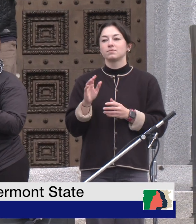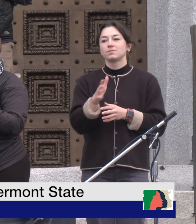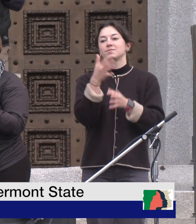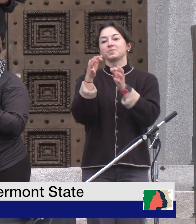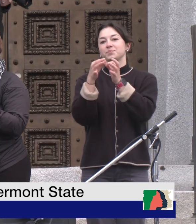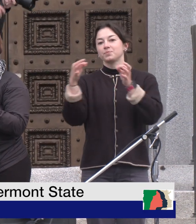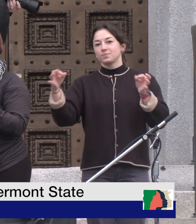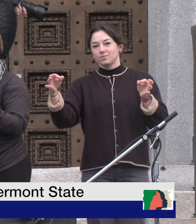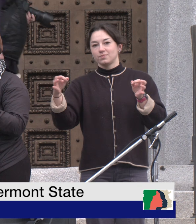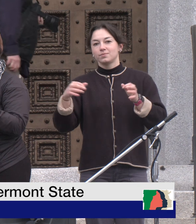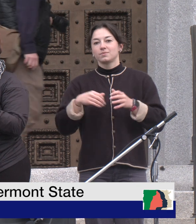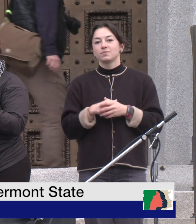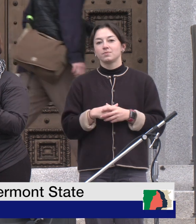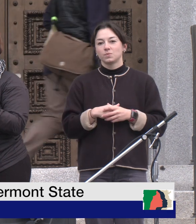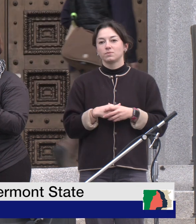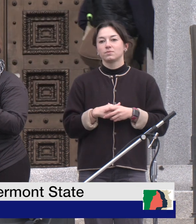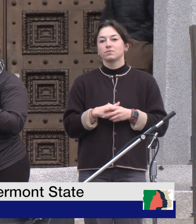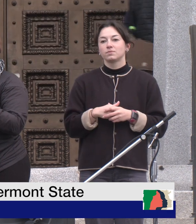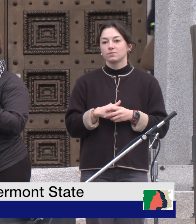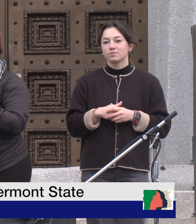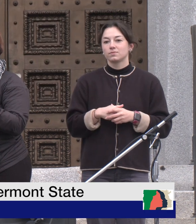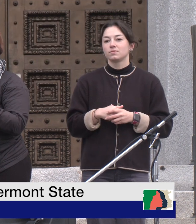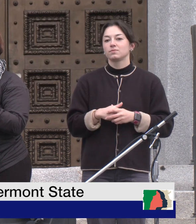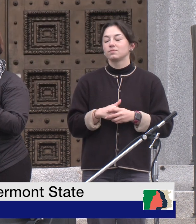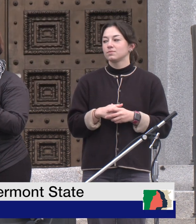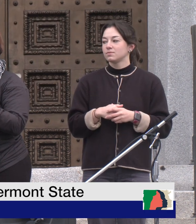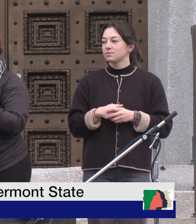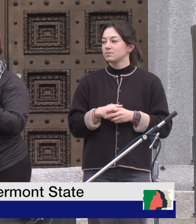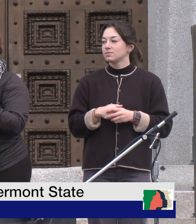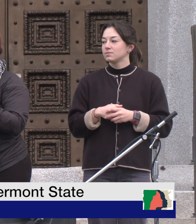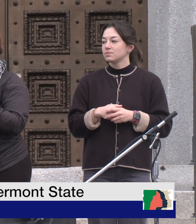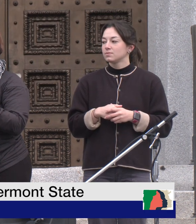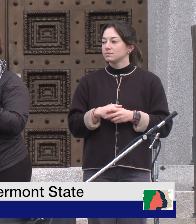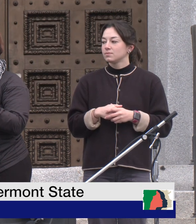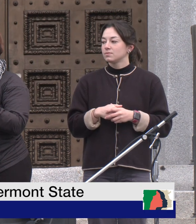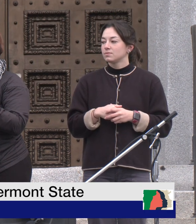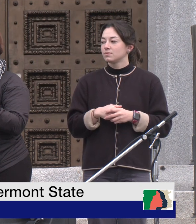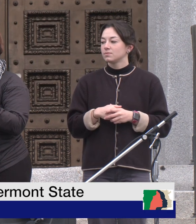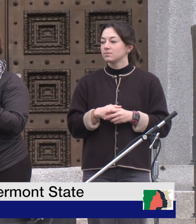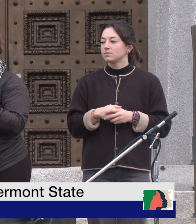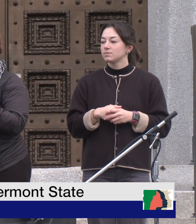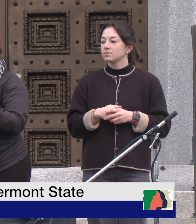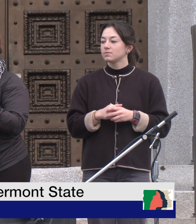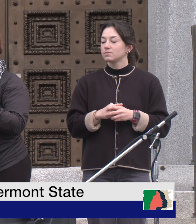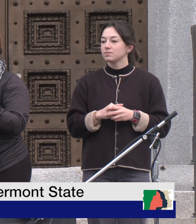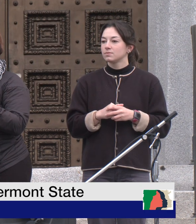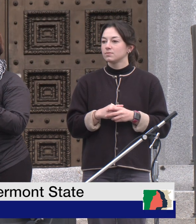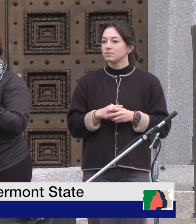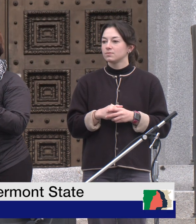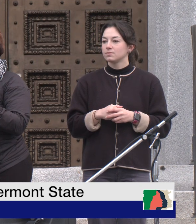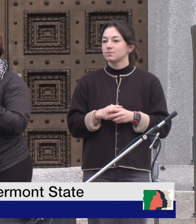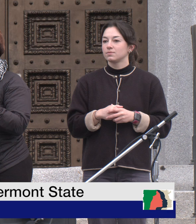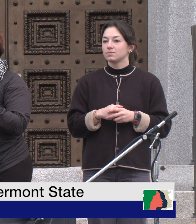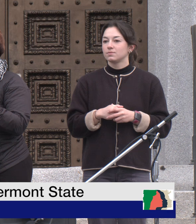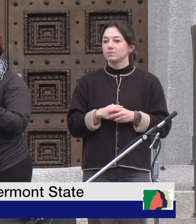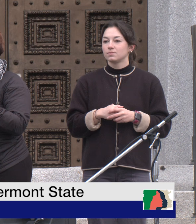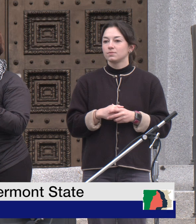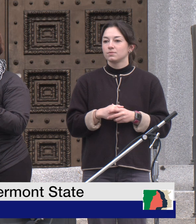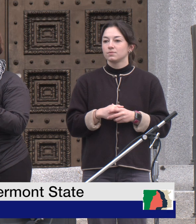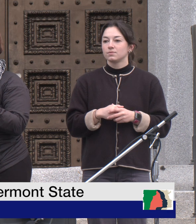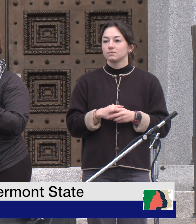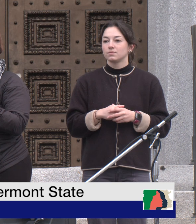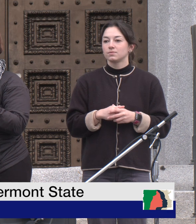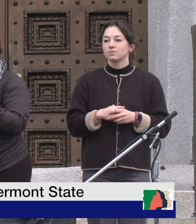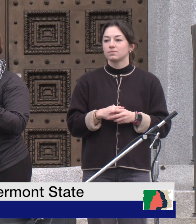Oyasin aka annazin tojipaha ohan aglagla wenuski